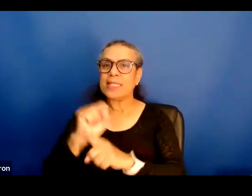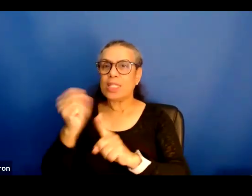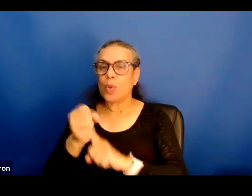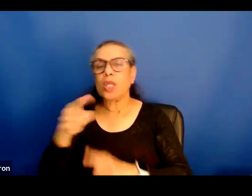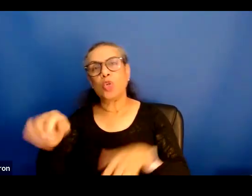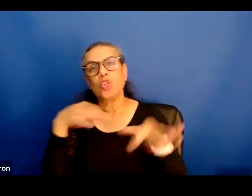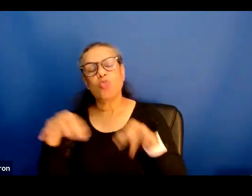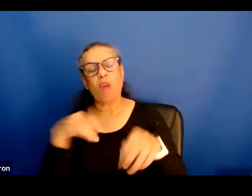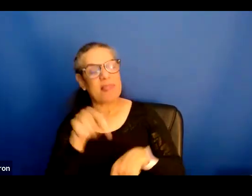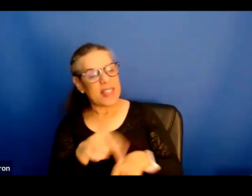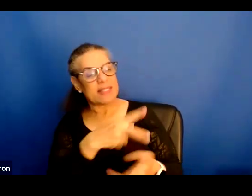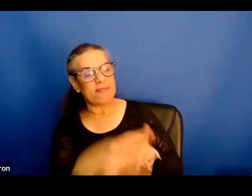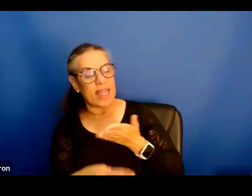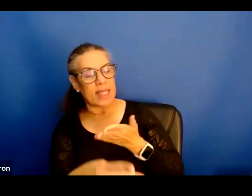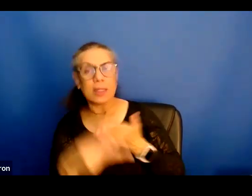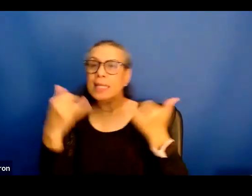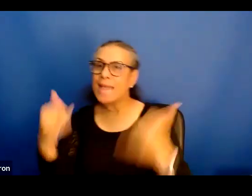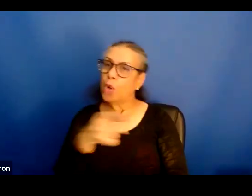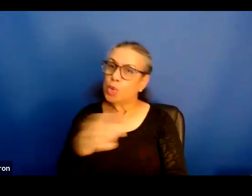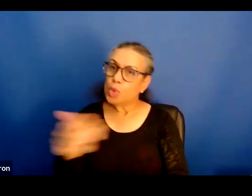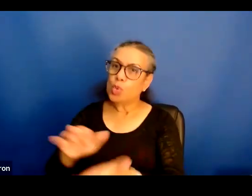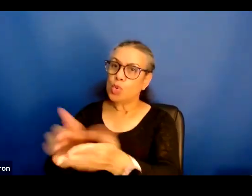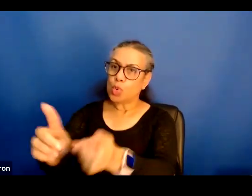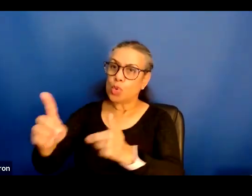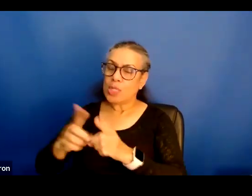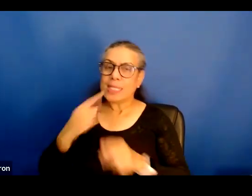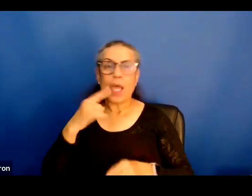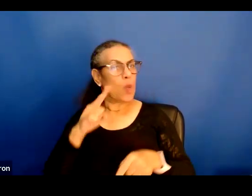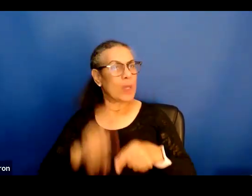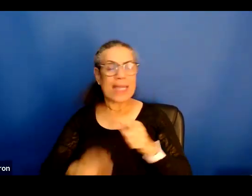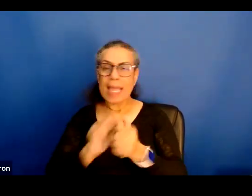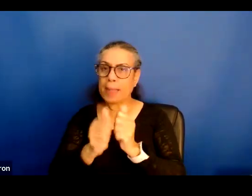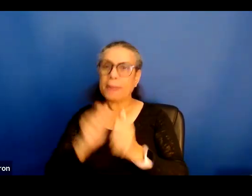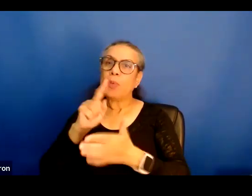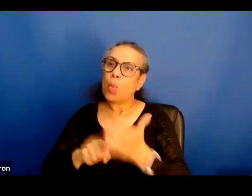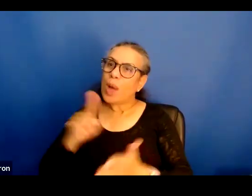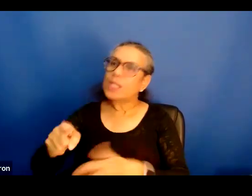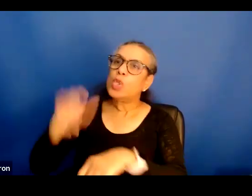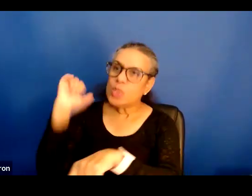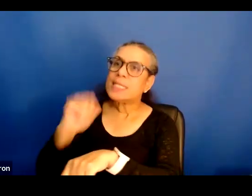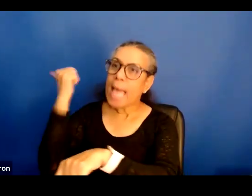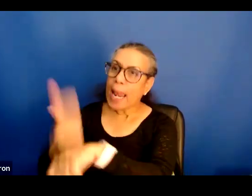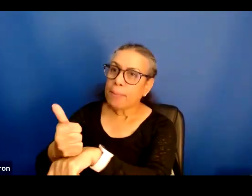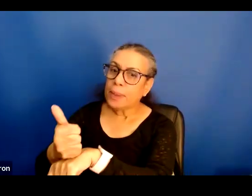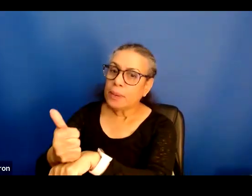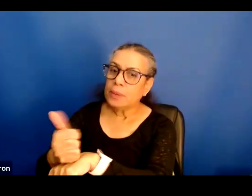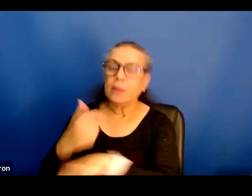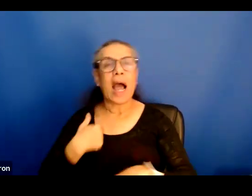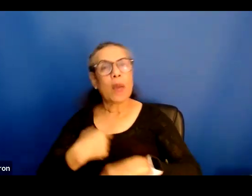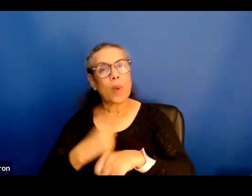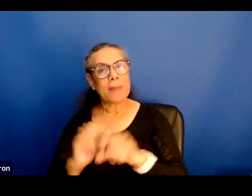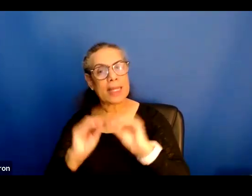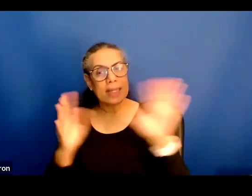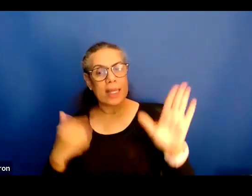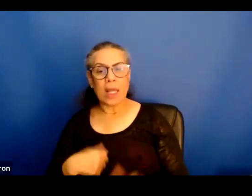describe as a failure. And now you, the district, tell us we cannot compete with the deck that you have stacked. Let me be clear, in the words of